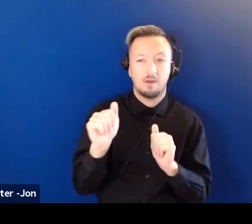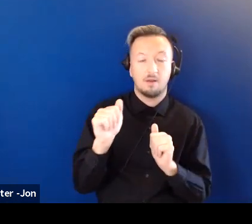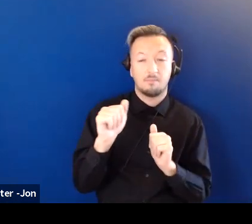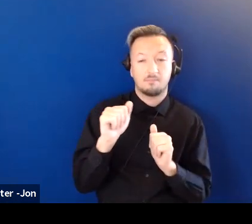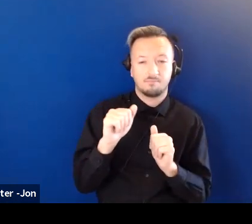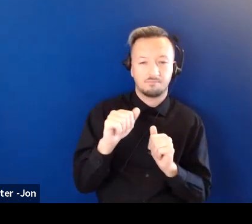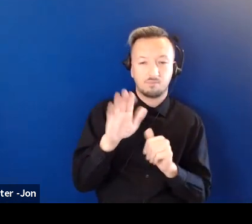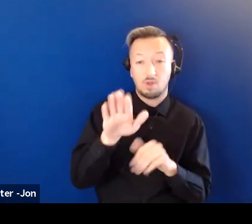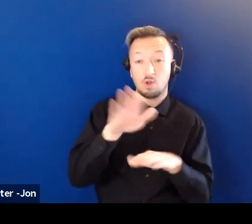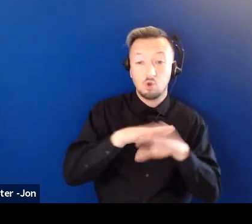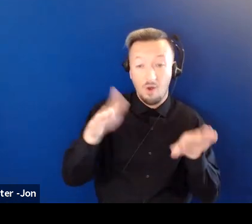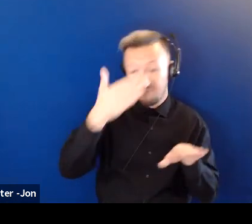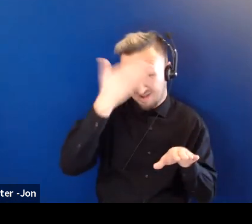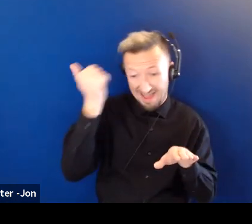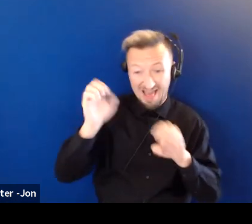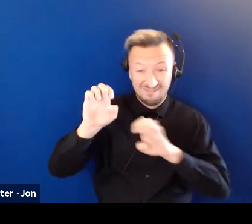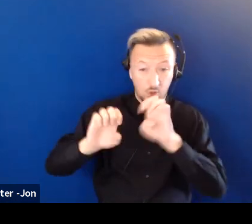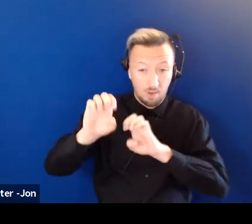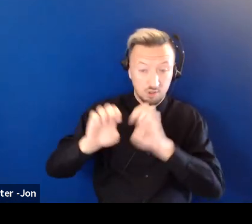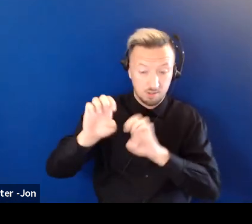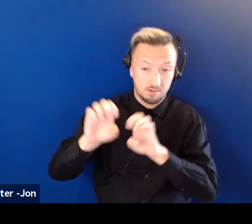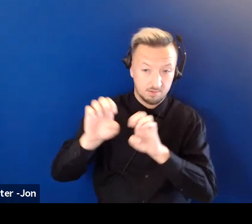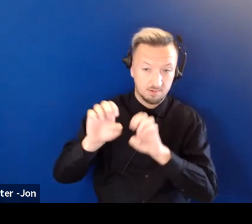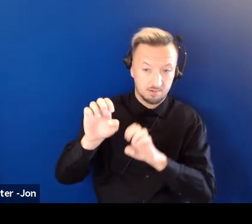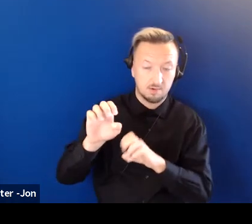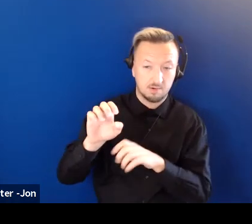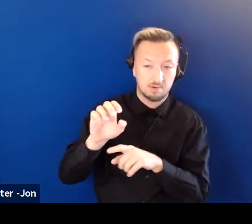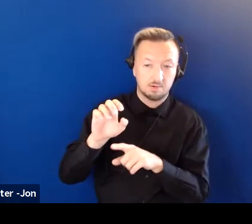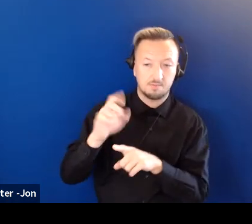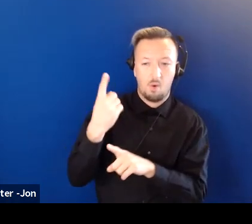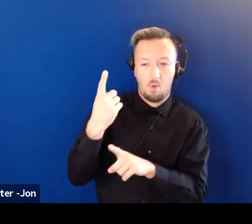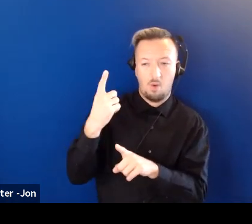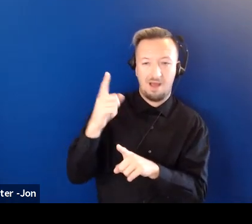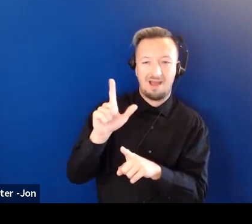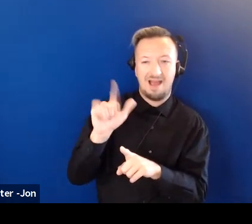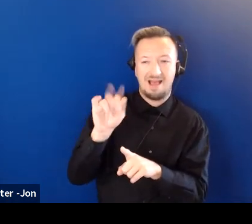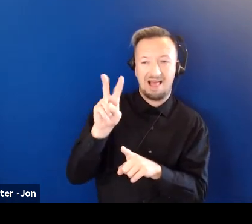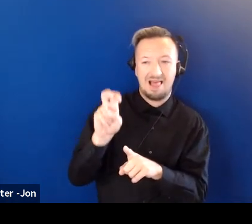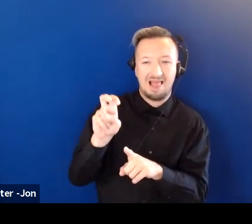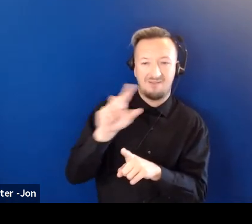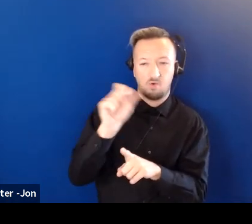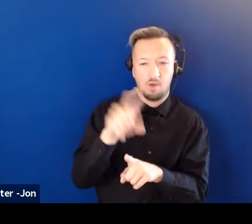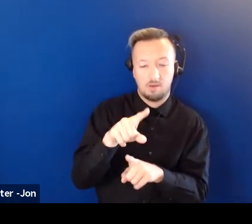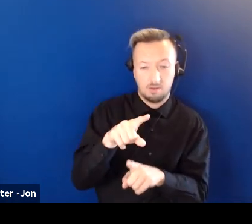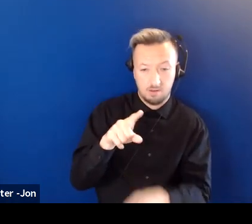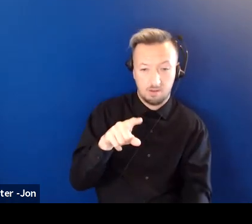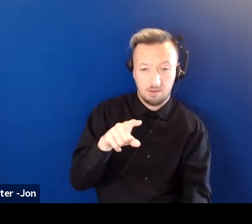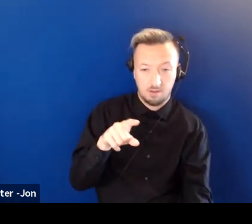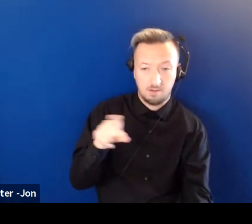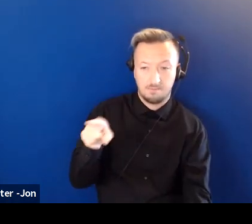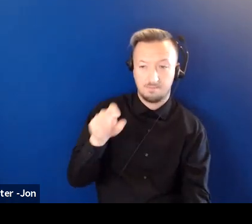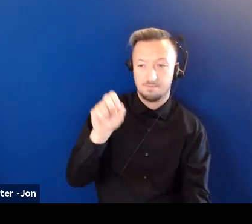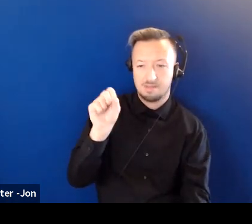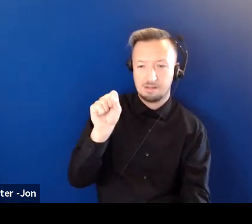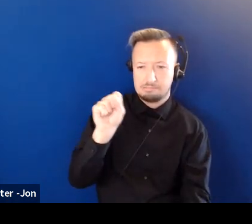So don't forget your evaluations. So we have a live question. If the host can let